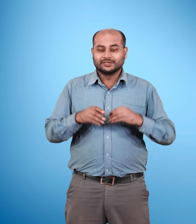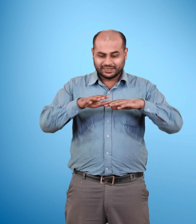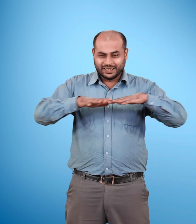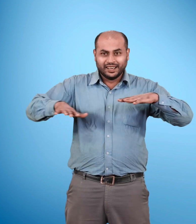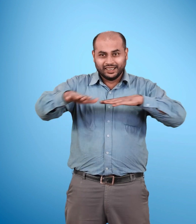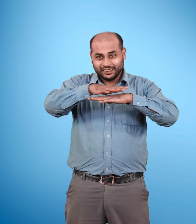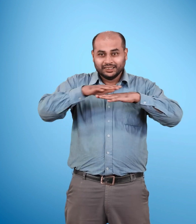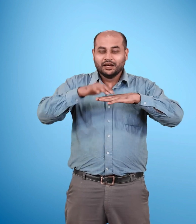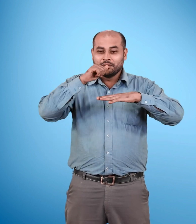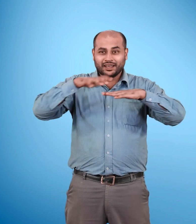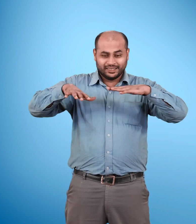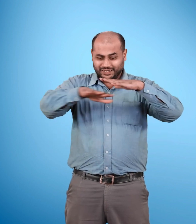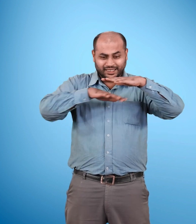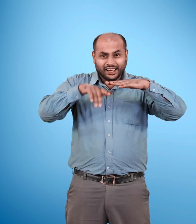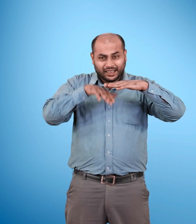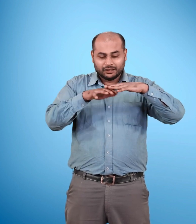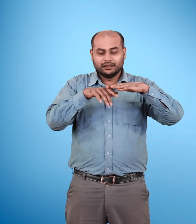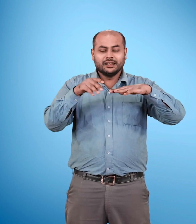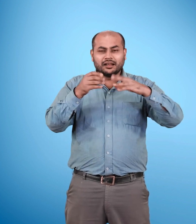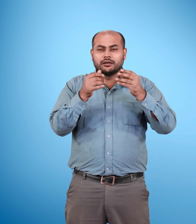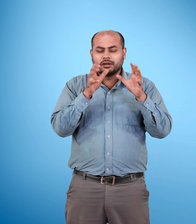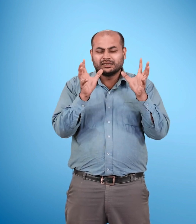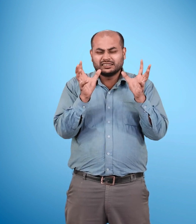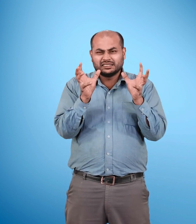The groundwater may also become scarce.